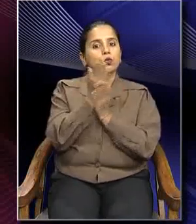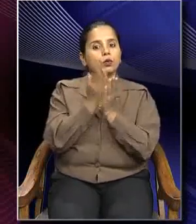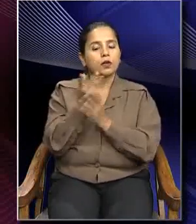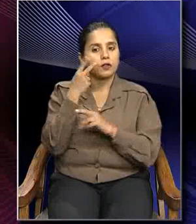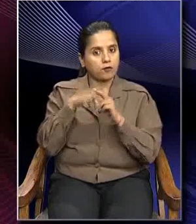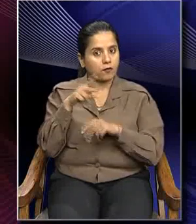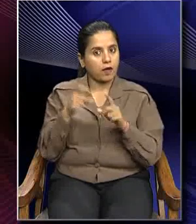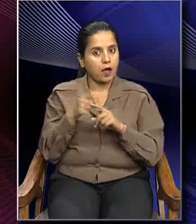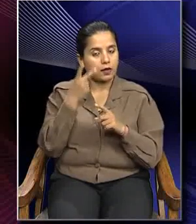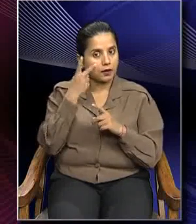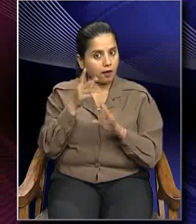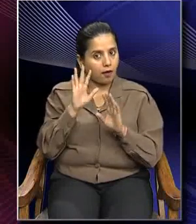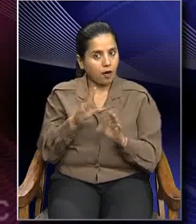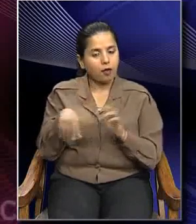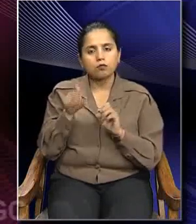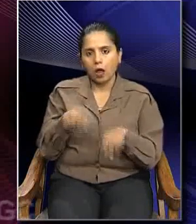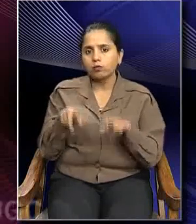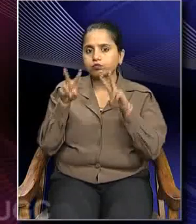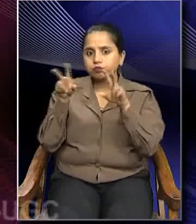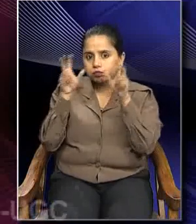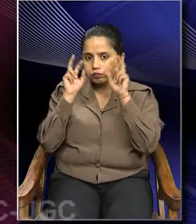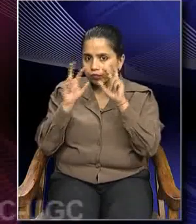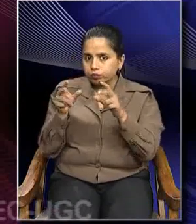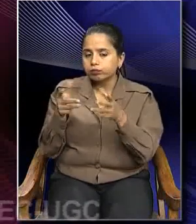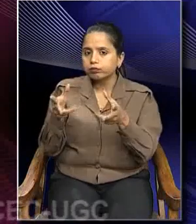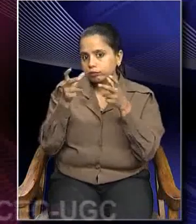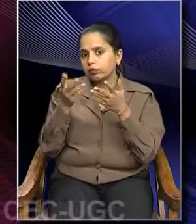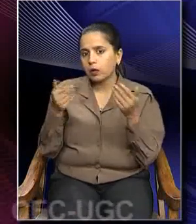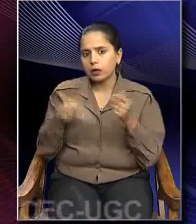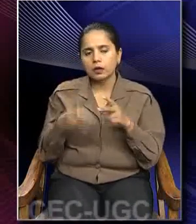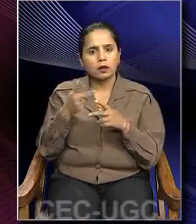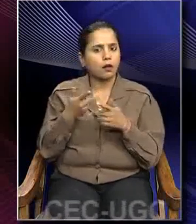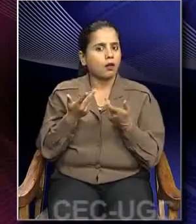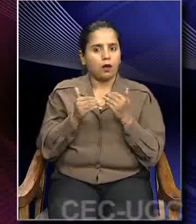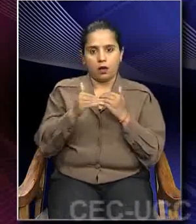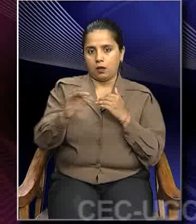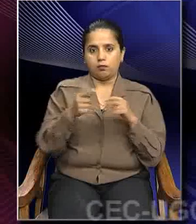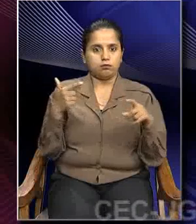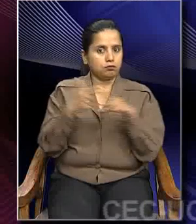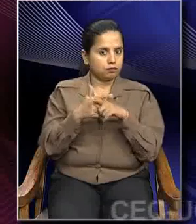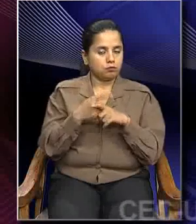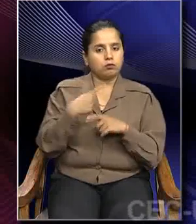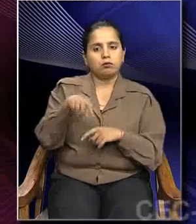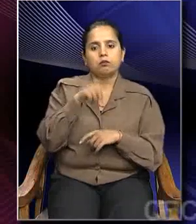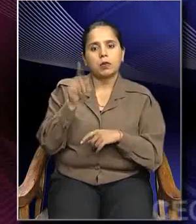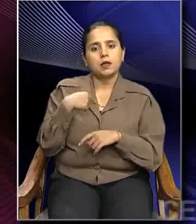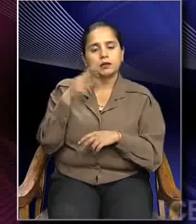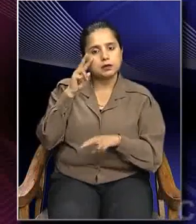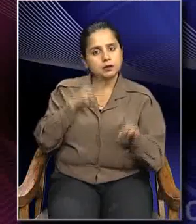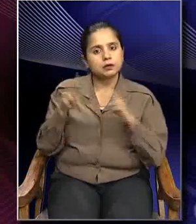which are observable, yet they are inconsistent, so we need to assume or